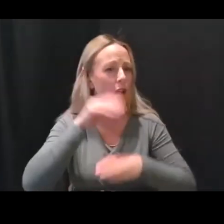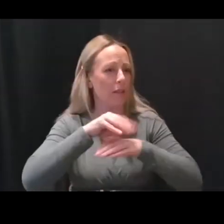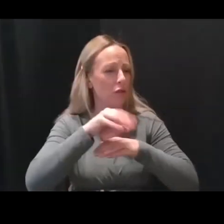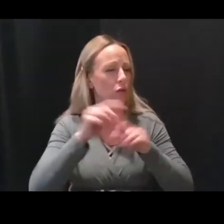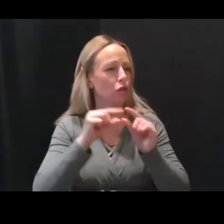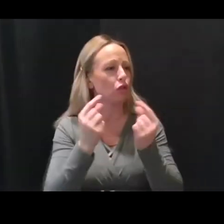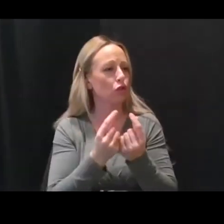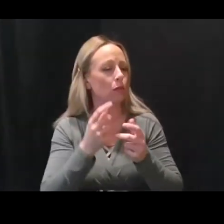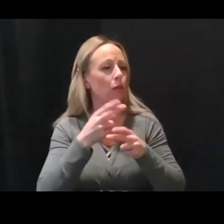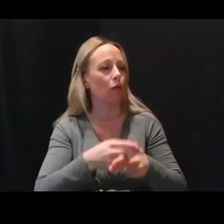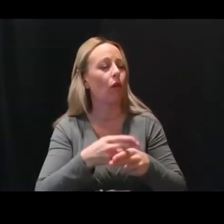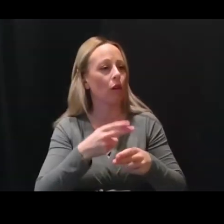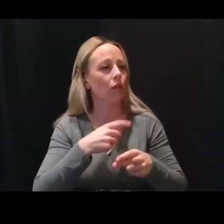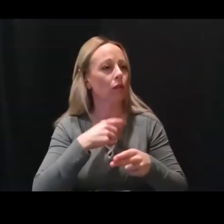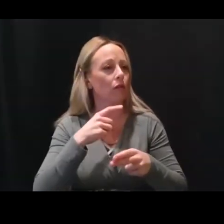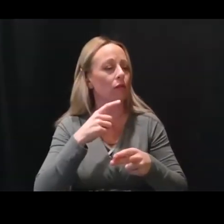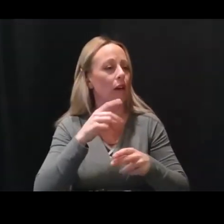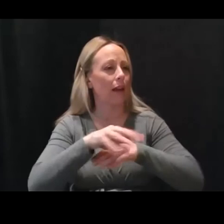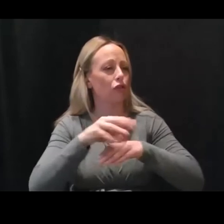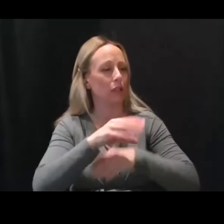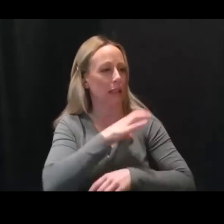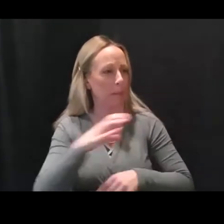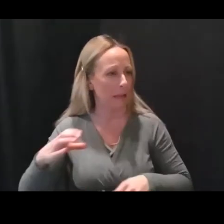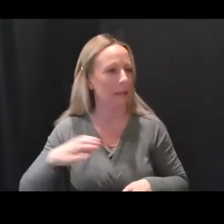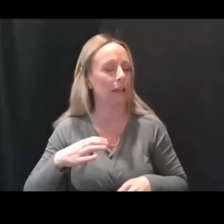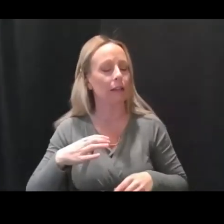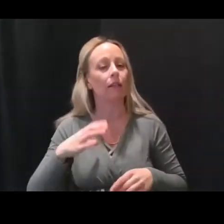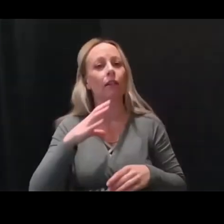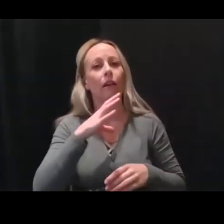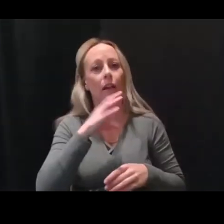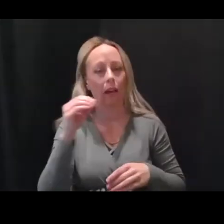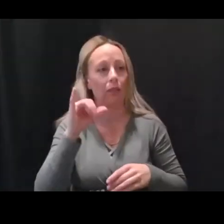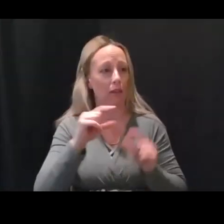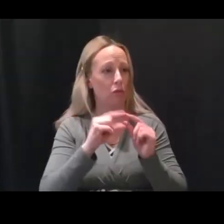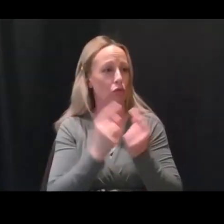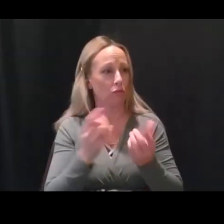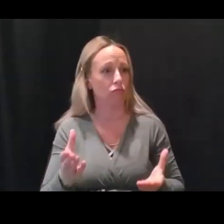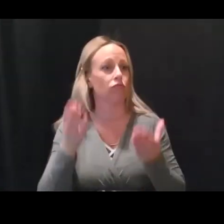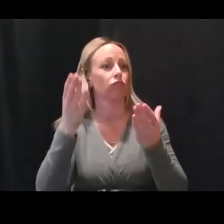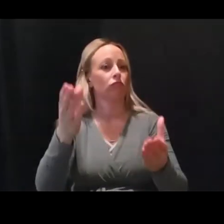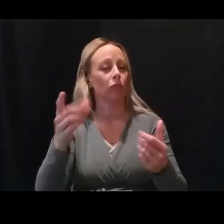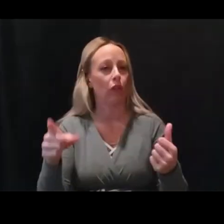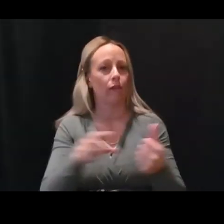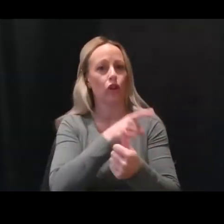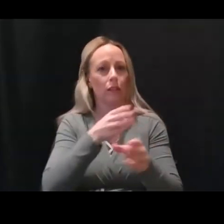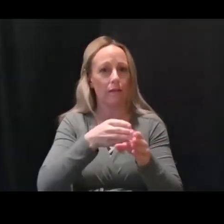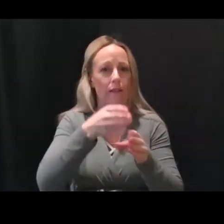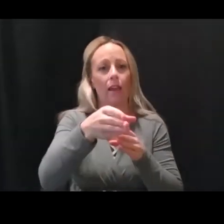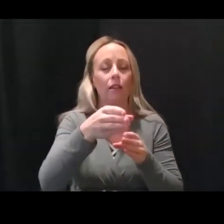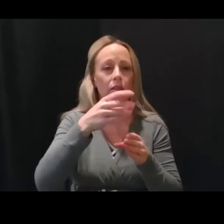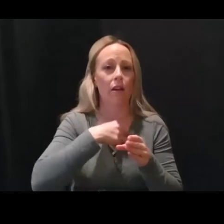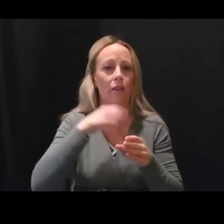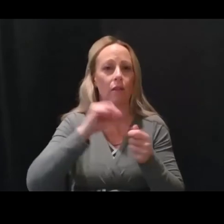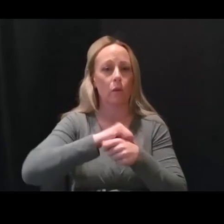Committee on Immunization Practices. This group's announced their recommendations for the first phase of COVID-19